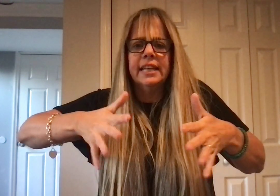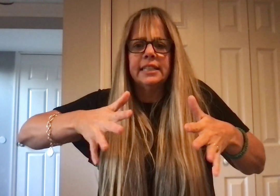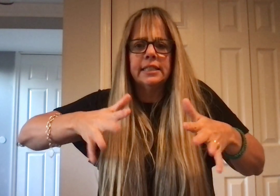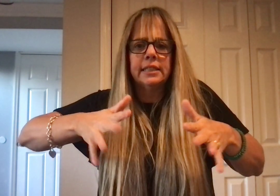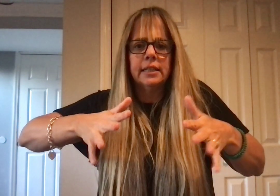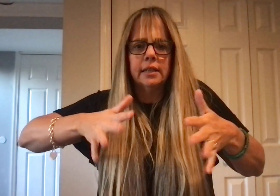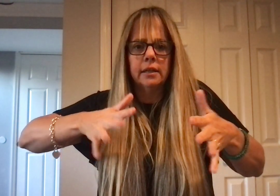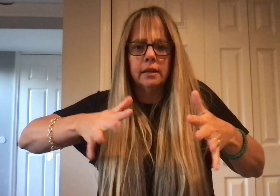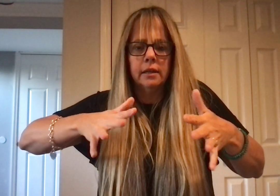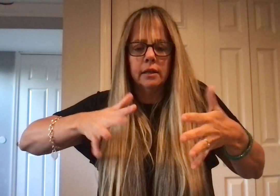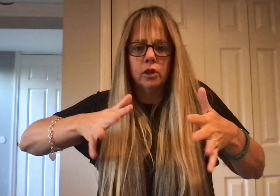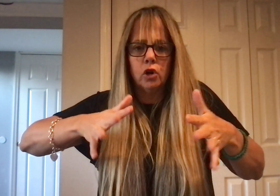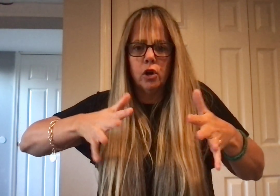nervous,